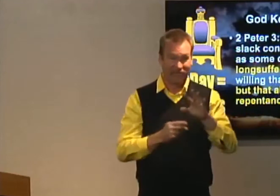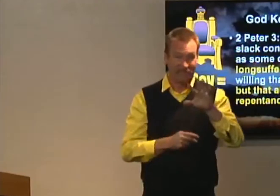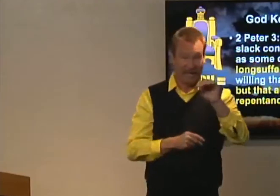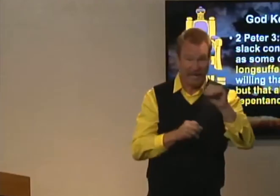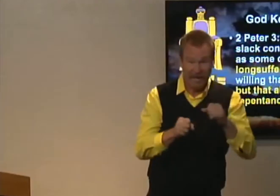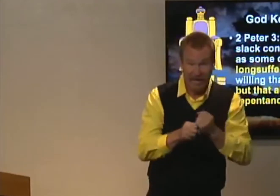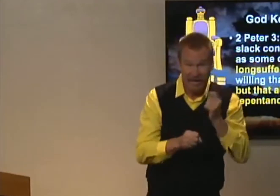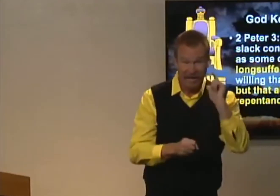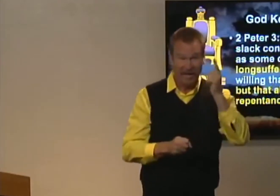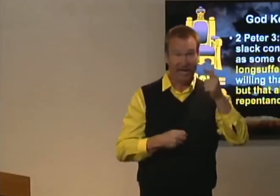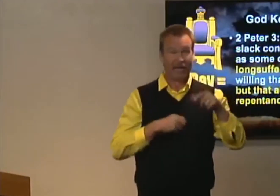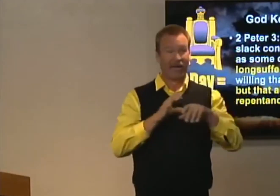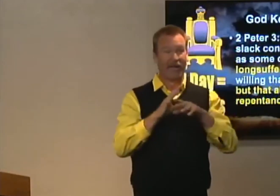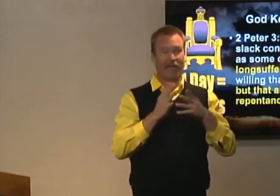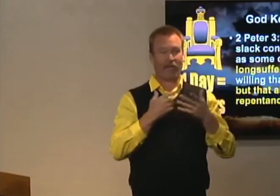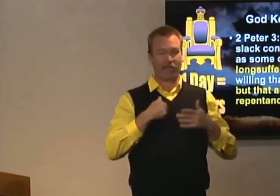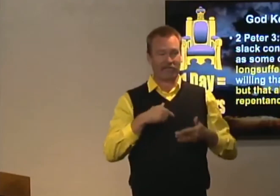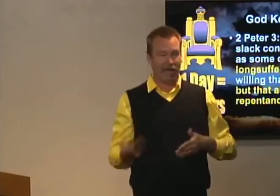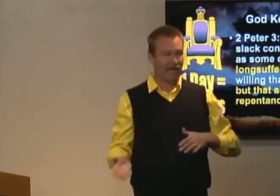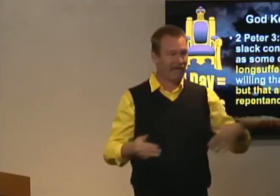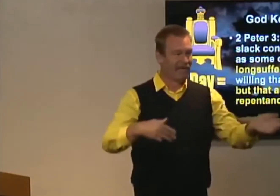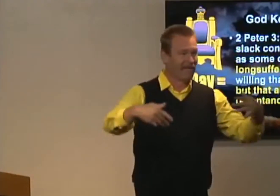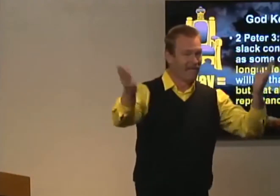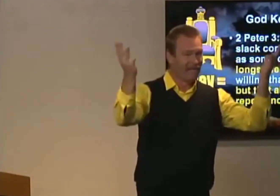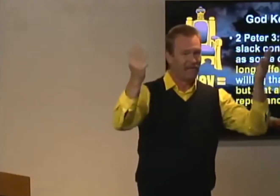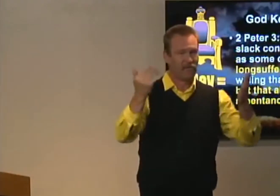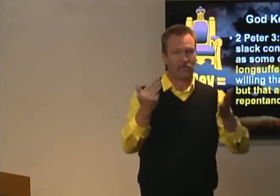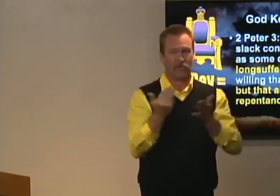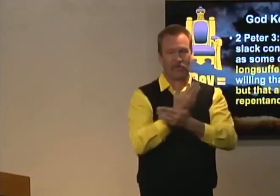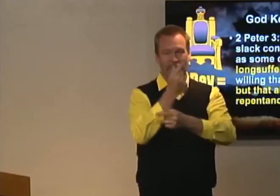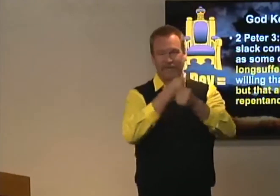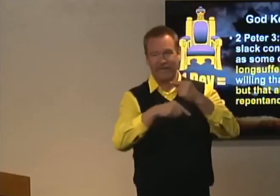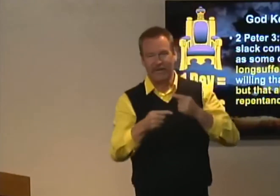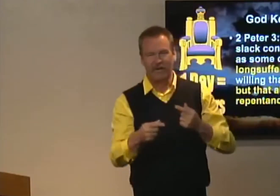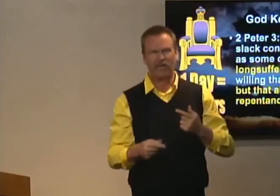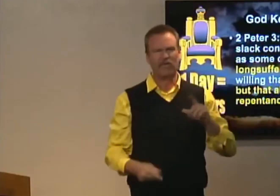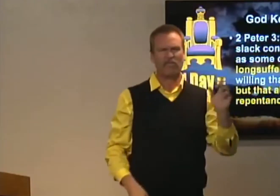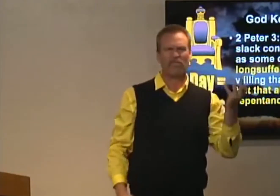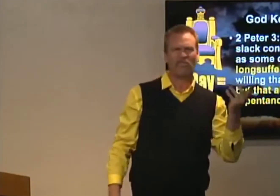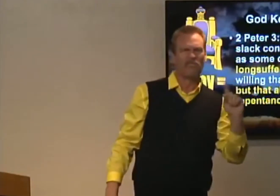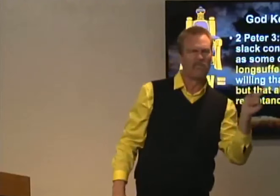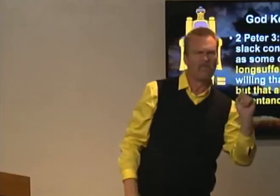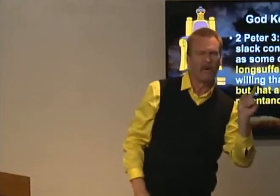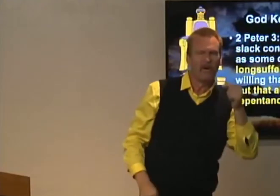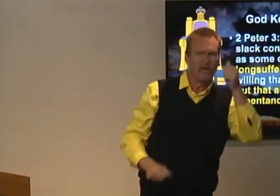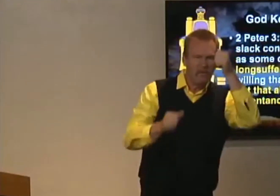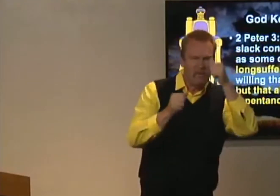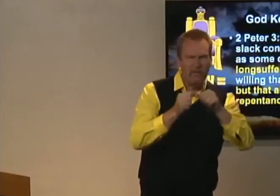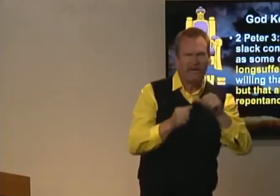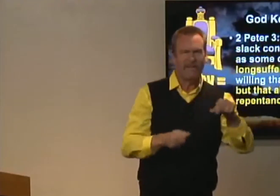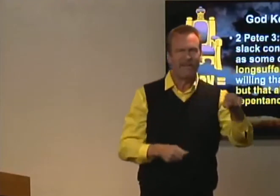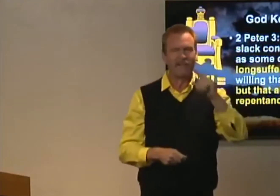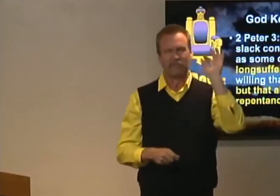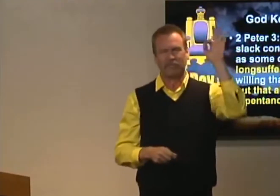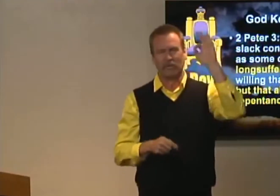up to this point. And so we have 50 years later. And we have new times. And people are still asking these same kind of